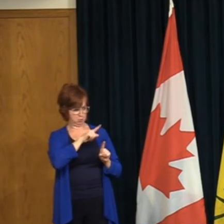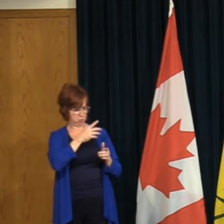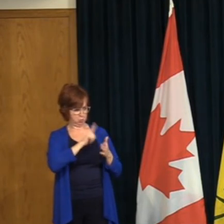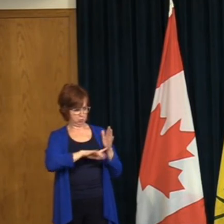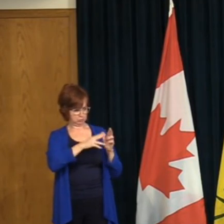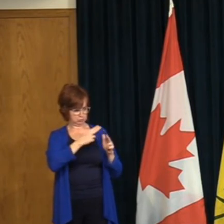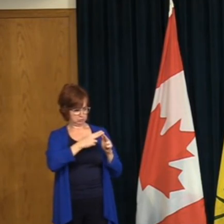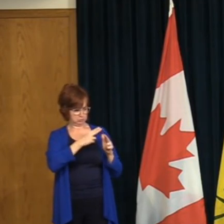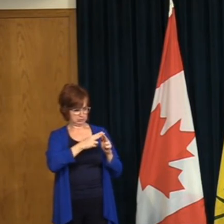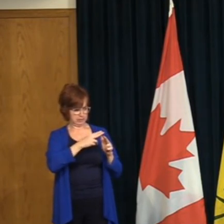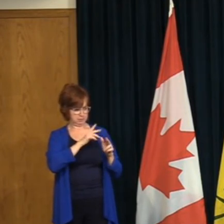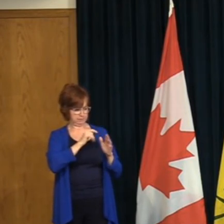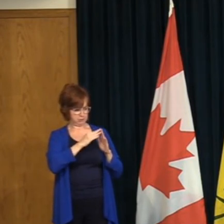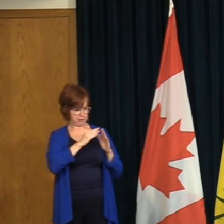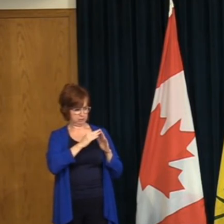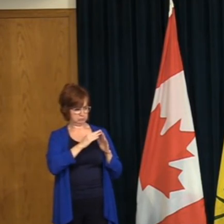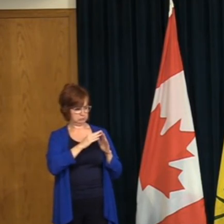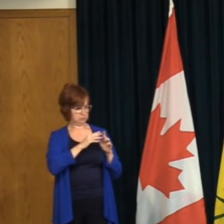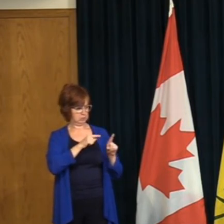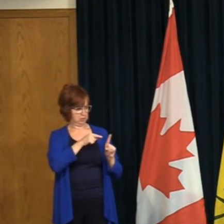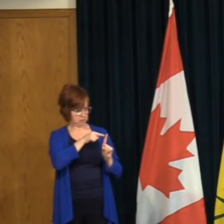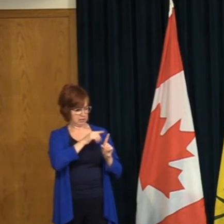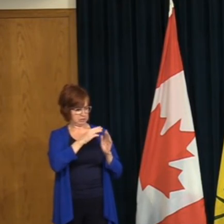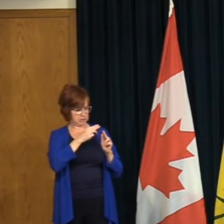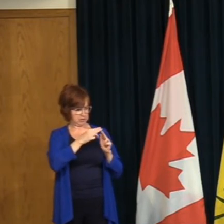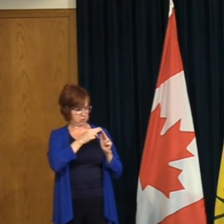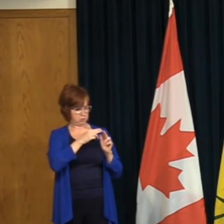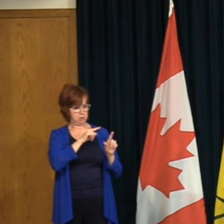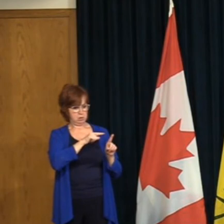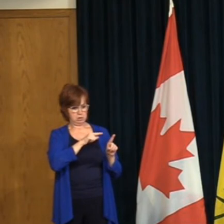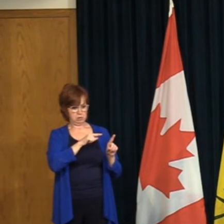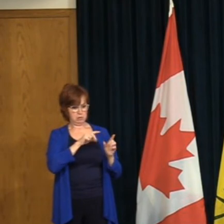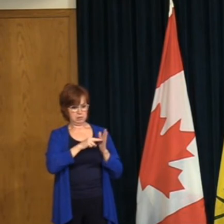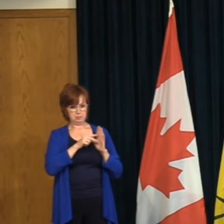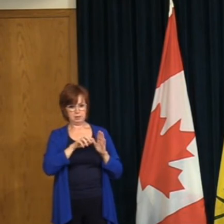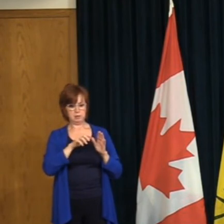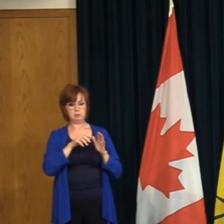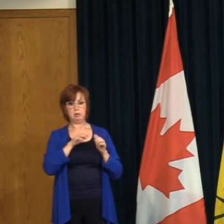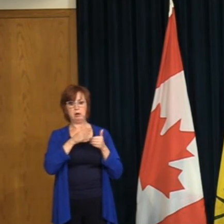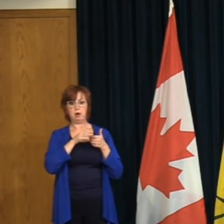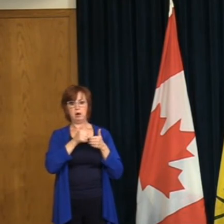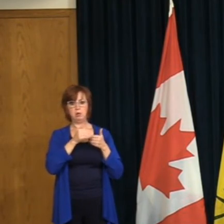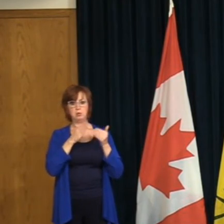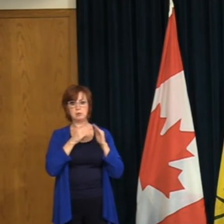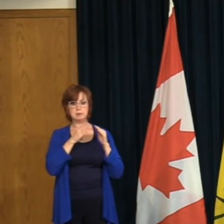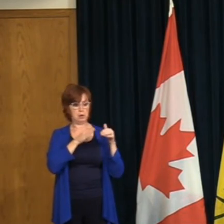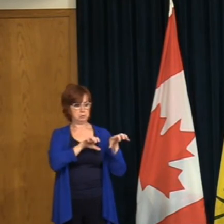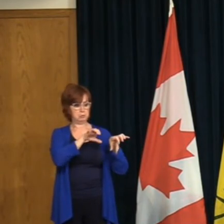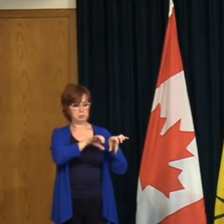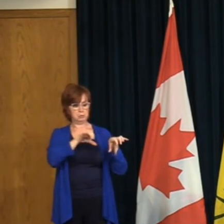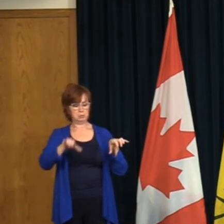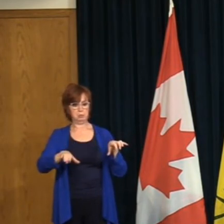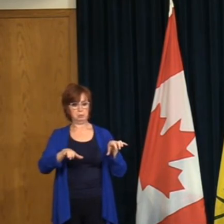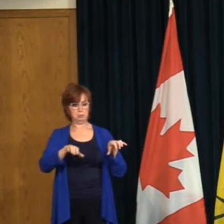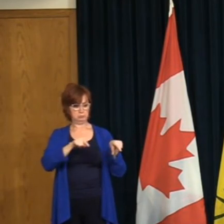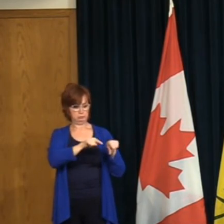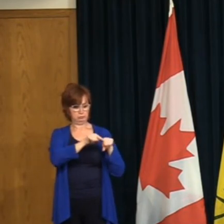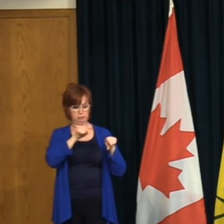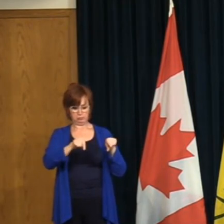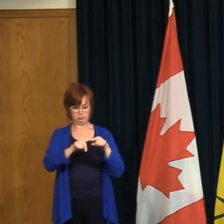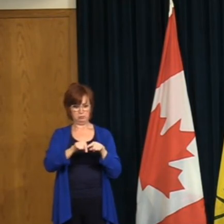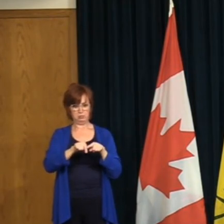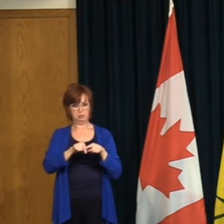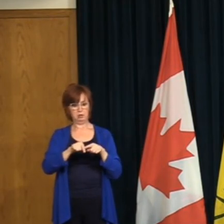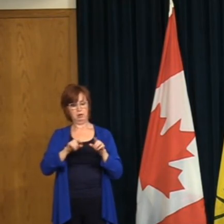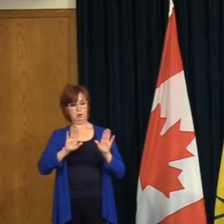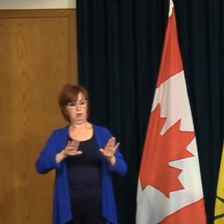community B is COVID-free. And time again, we've seen that with our sporadic cases throughout Saskatchewan, while they're low, they do pop up